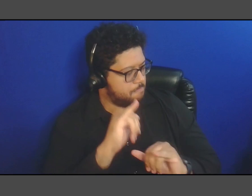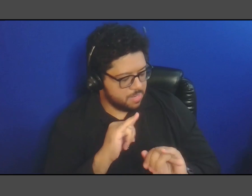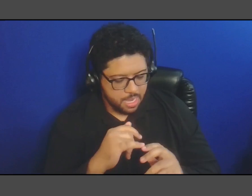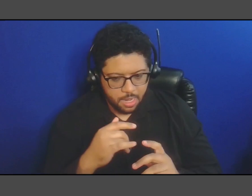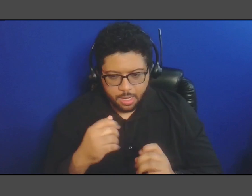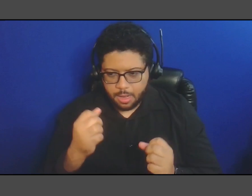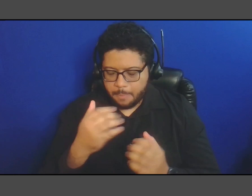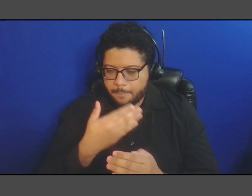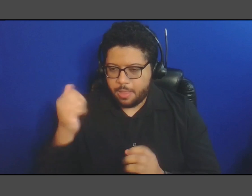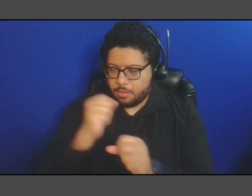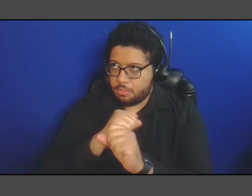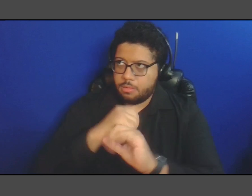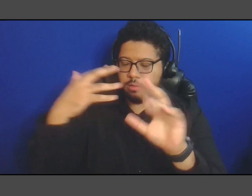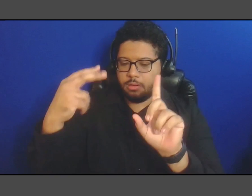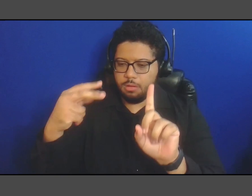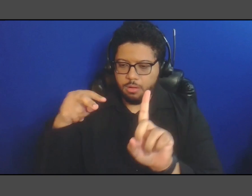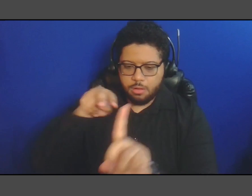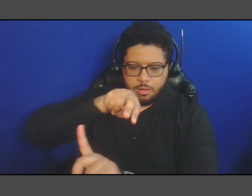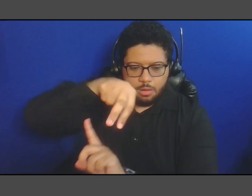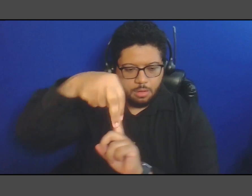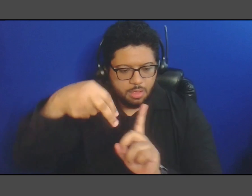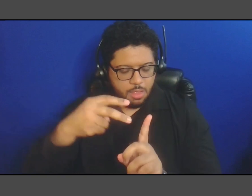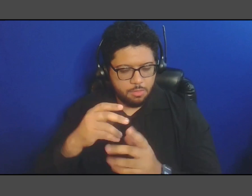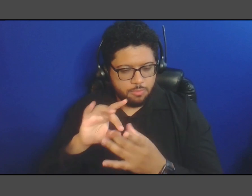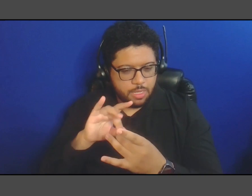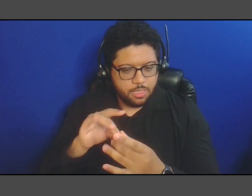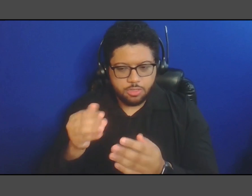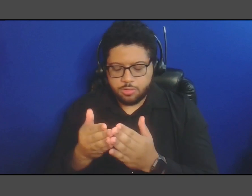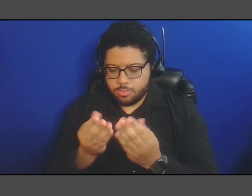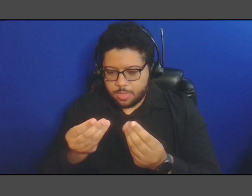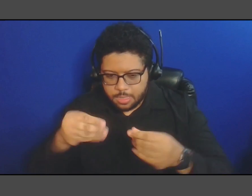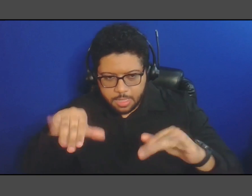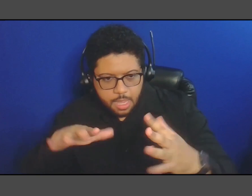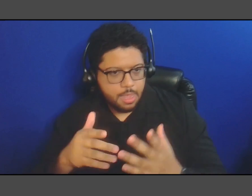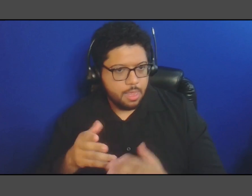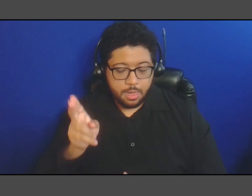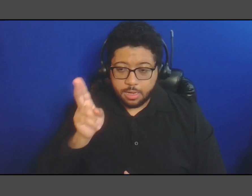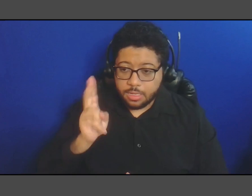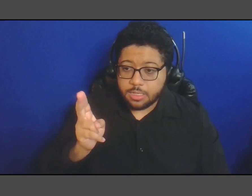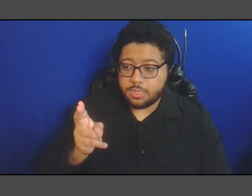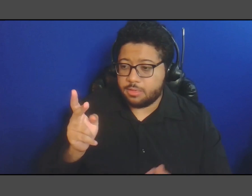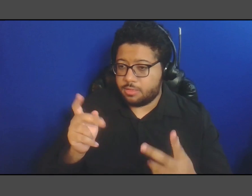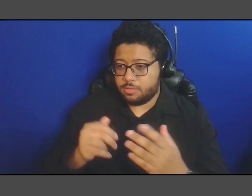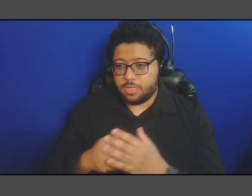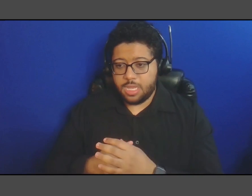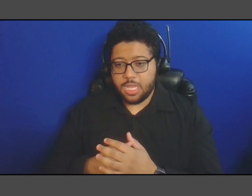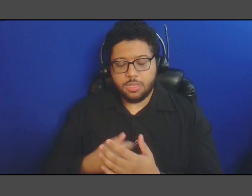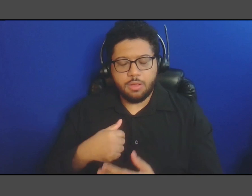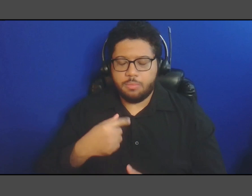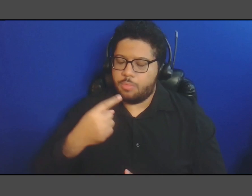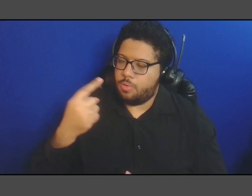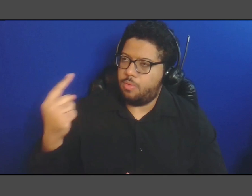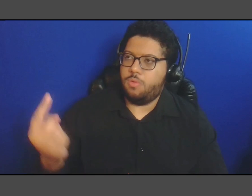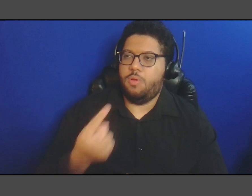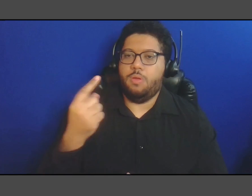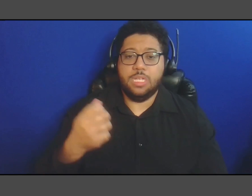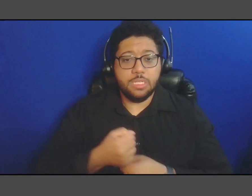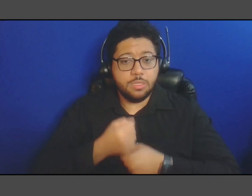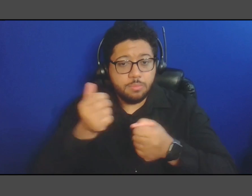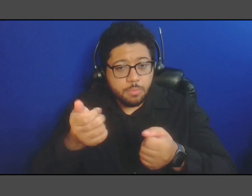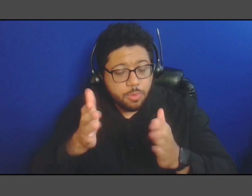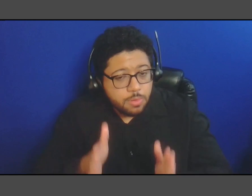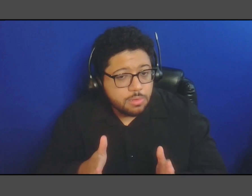always wanting to see what poets and what other artists in